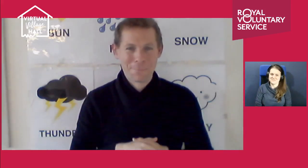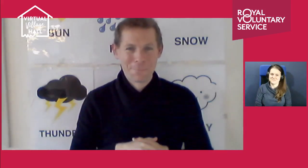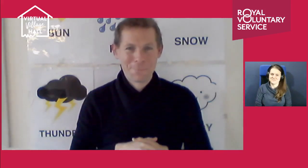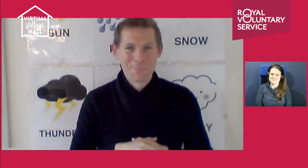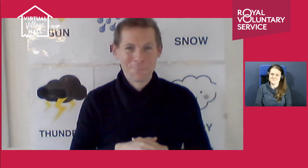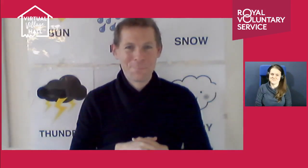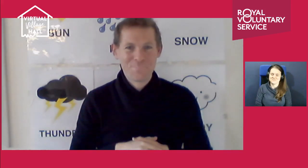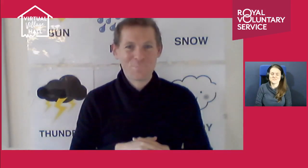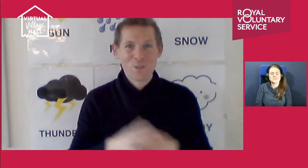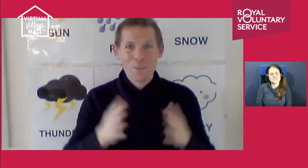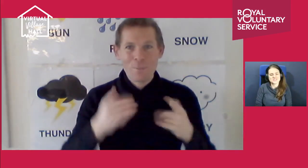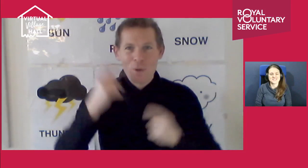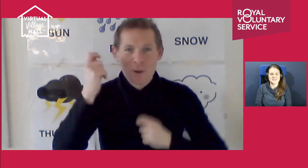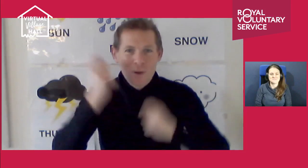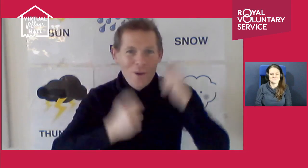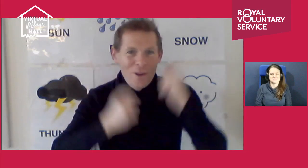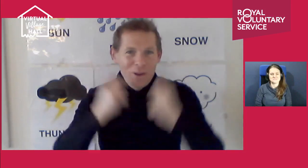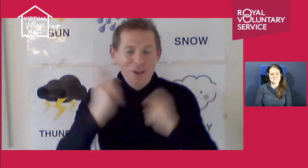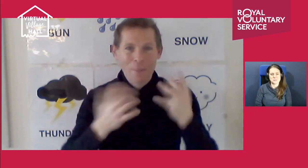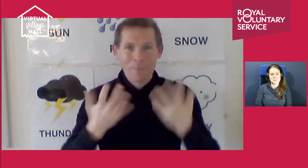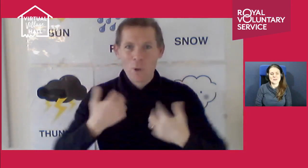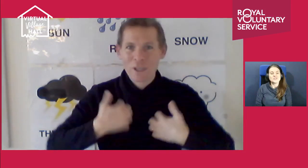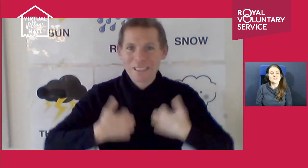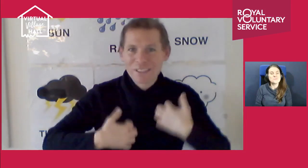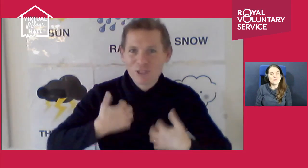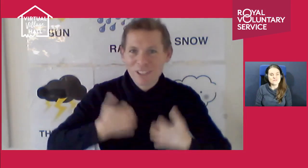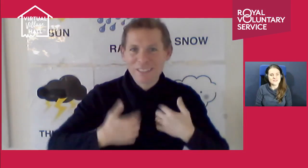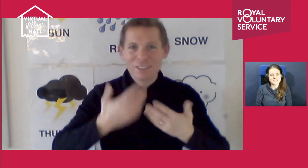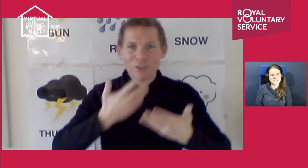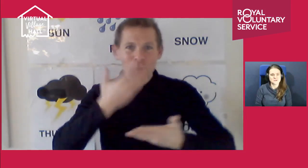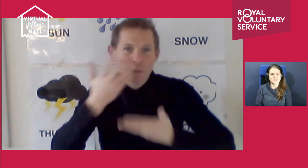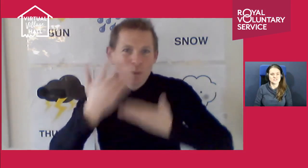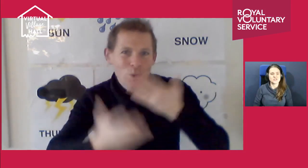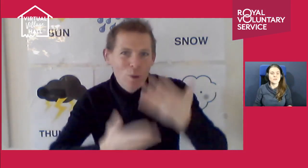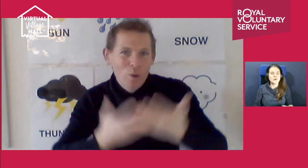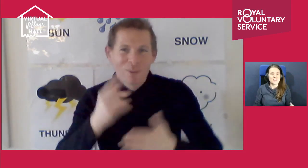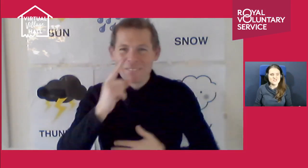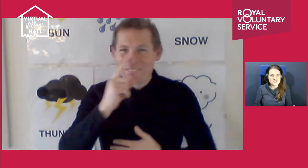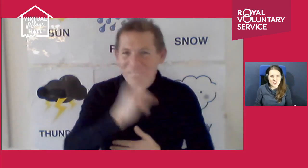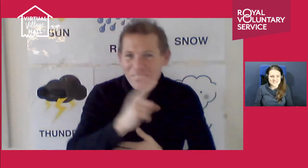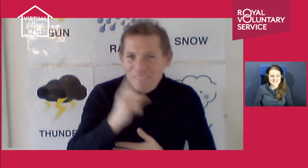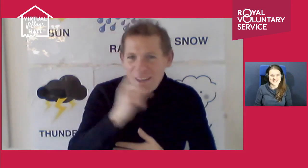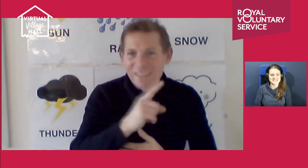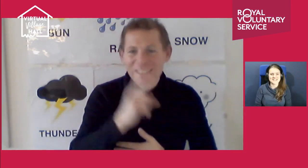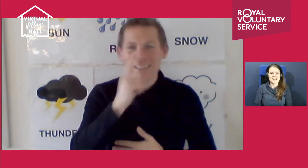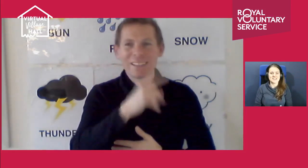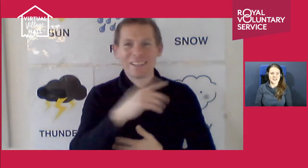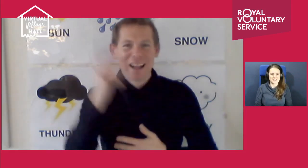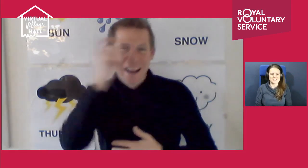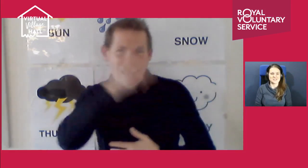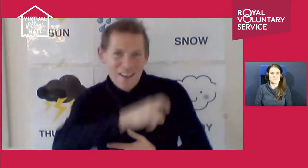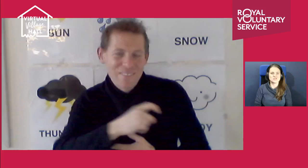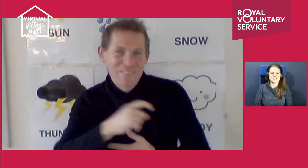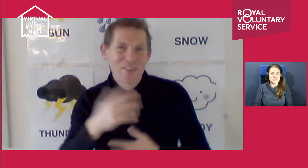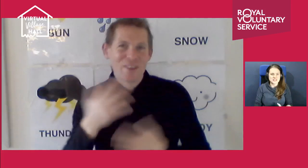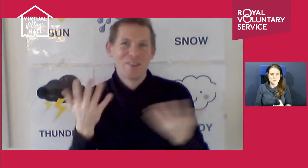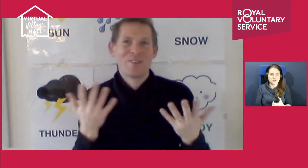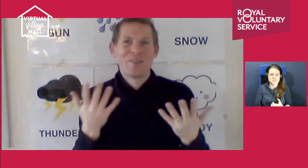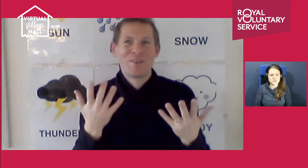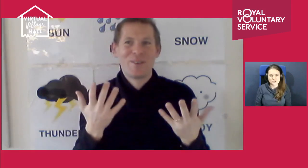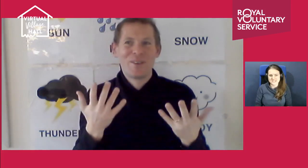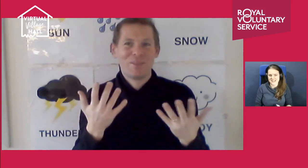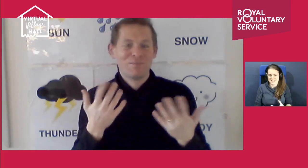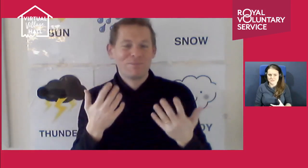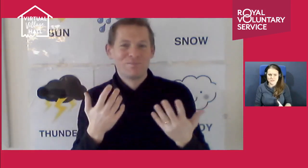language. So it's just the same. So the more facial expressions, the more interesting it is, the language that you're producing, the